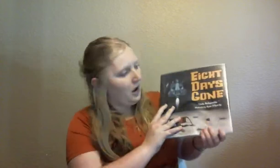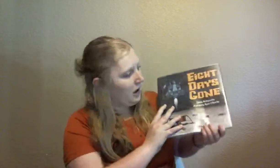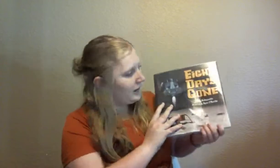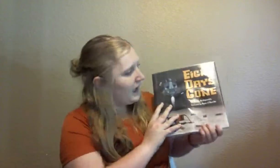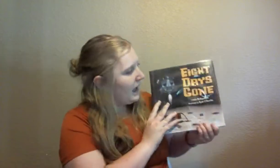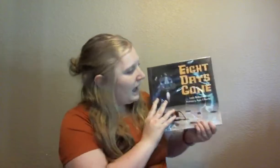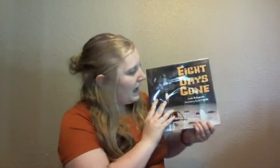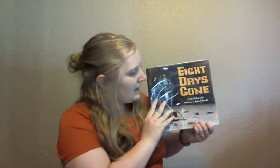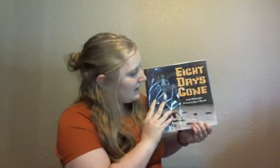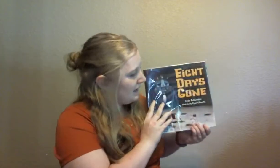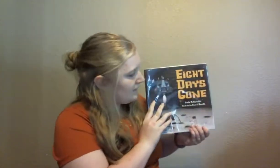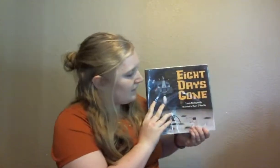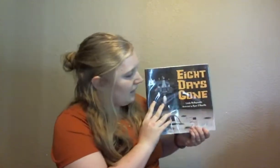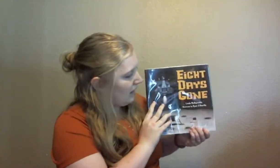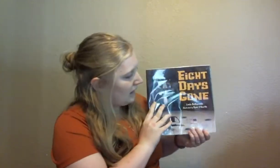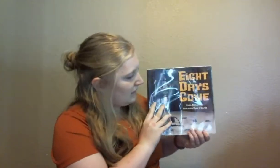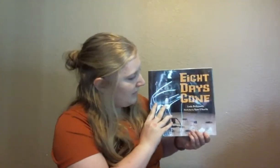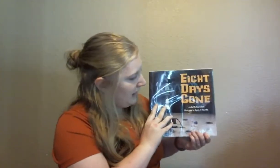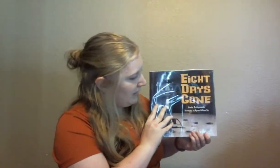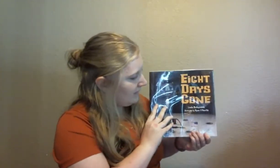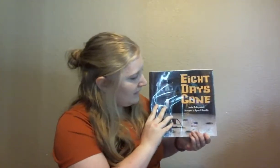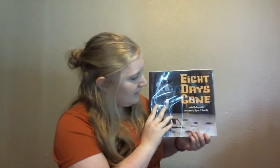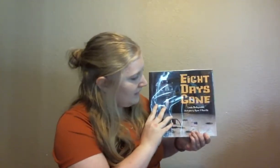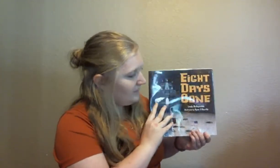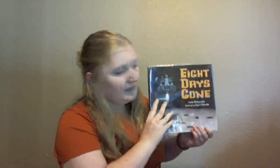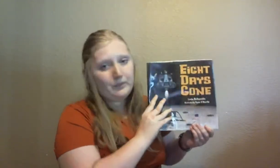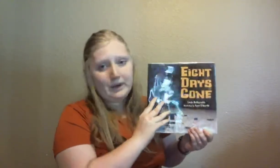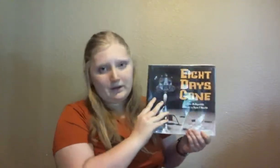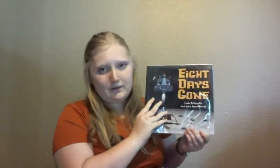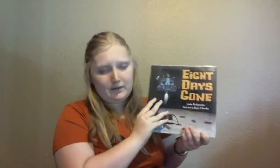called 8 Days Gone by Linda McReynolds.